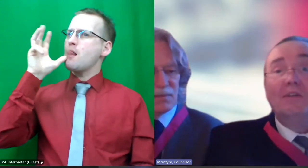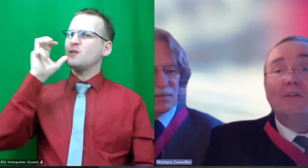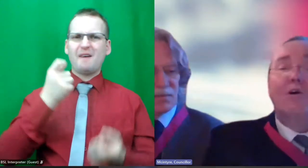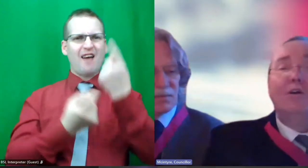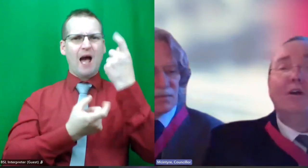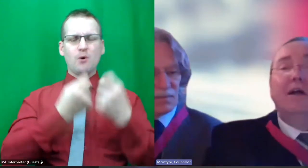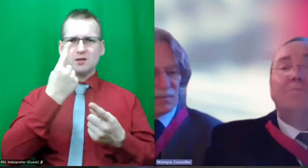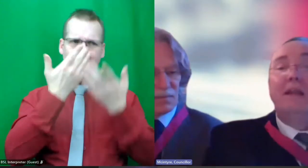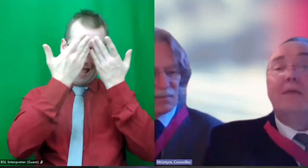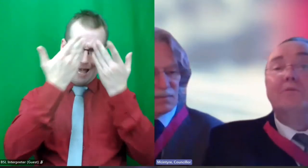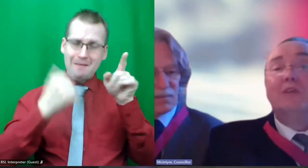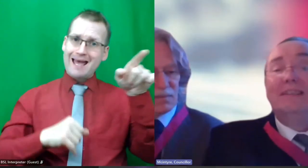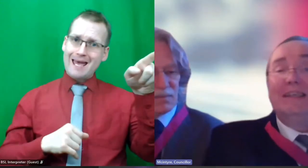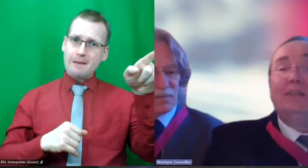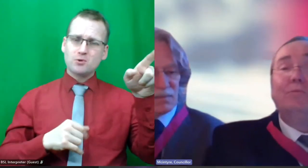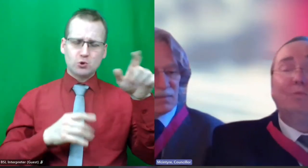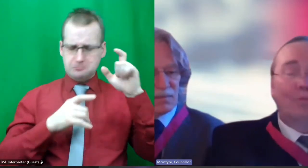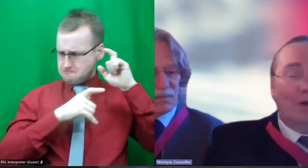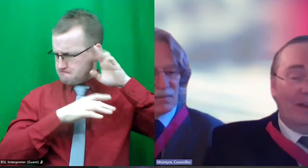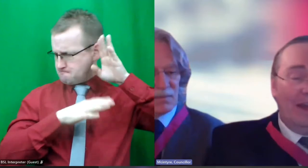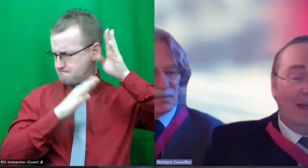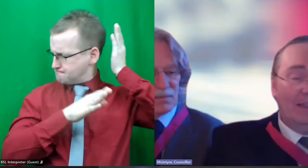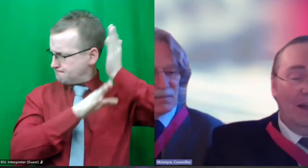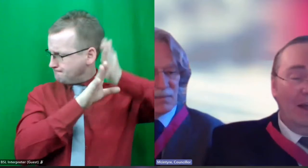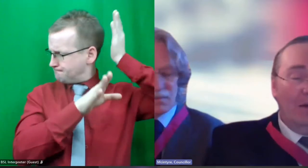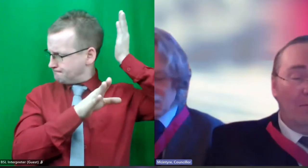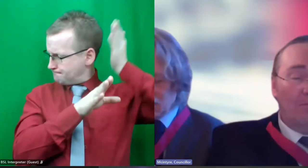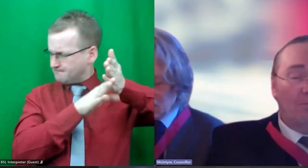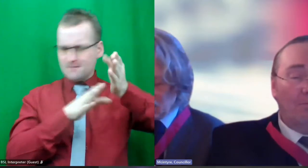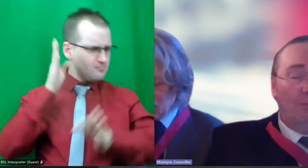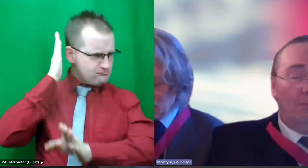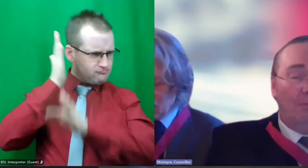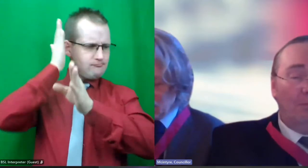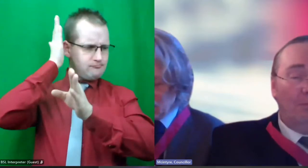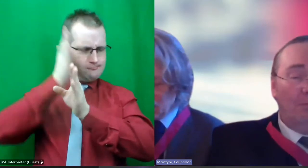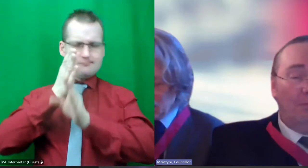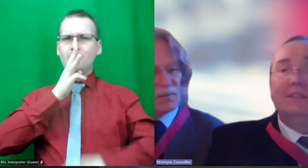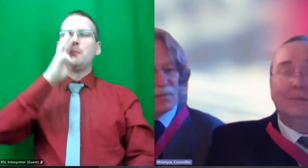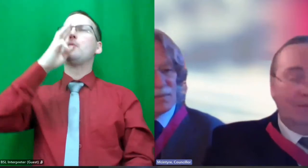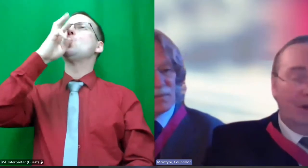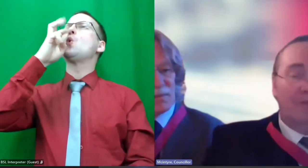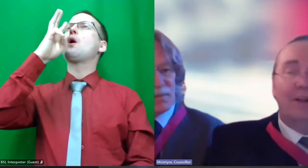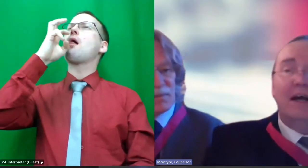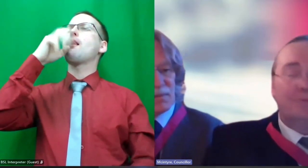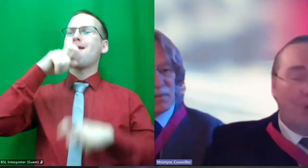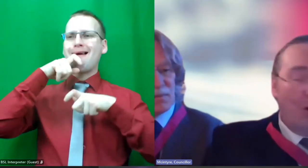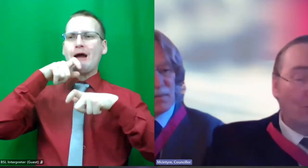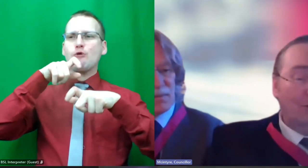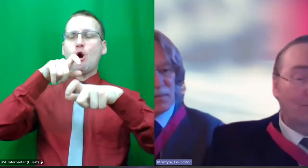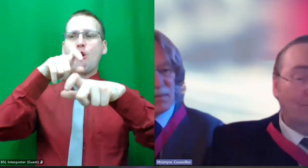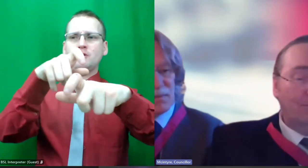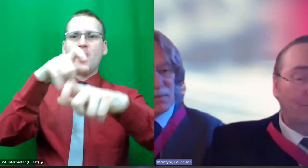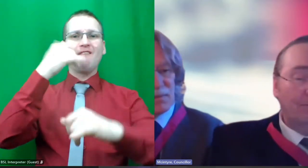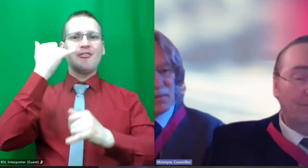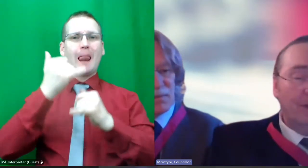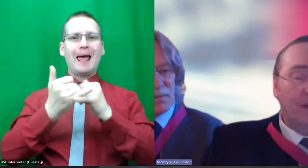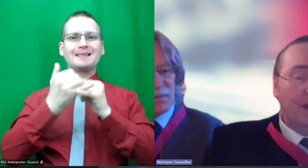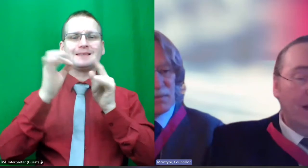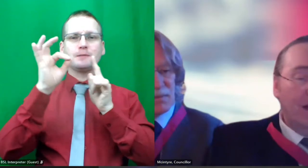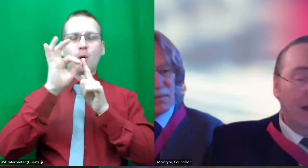man for being able to continue with his bugle rendition of The Last Post.